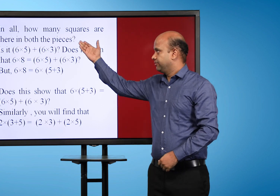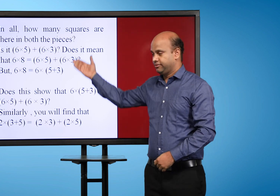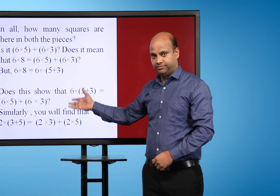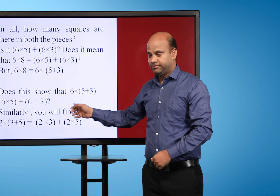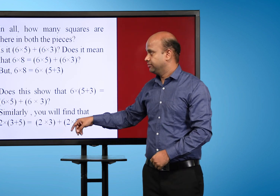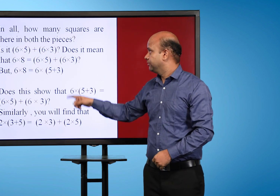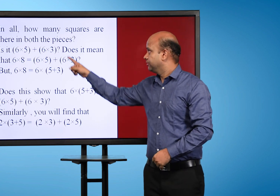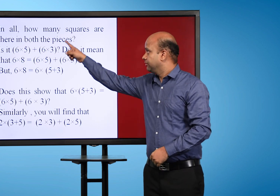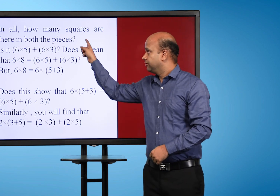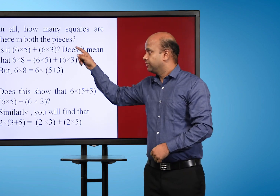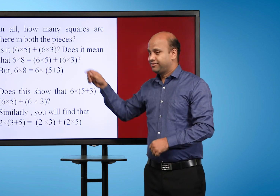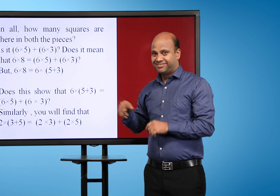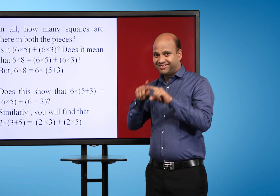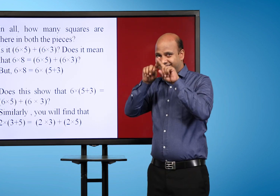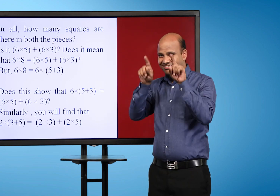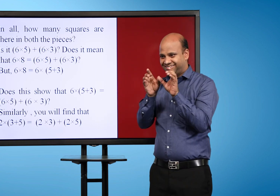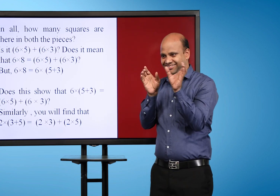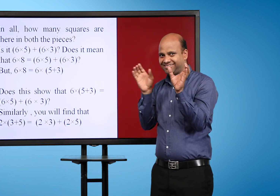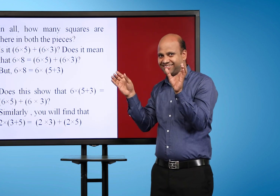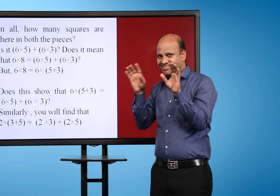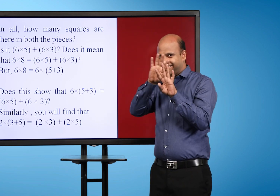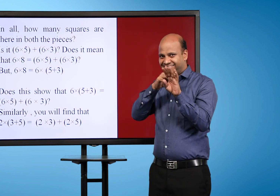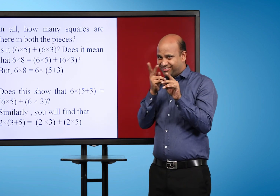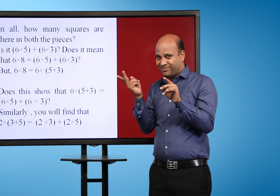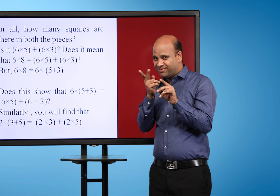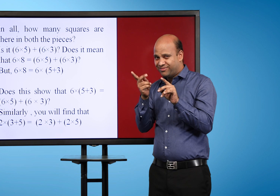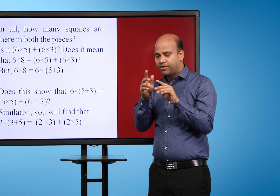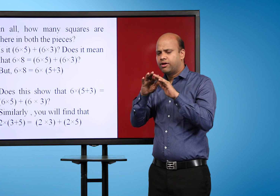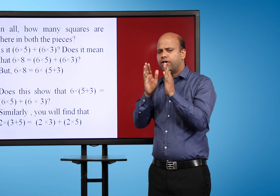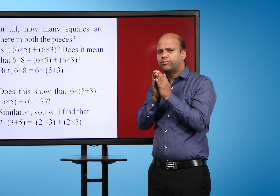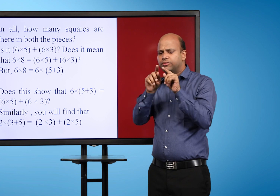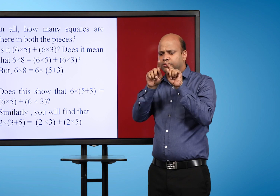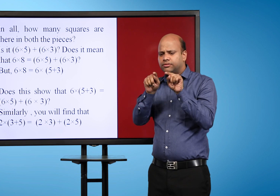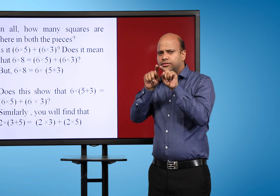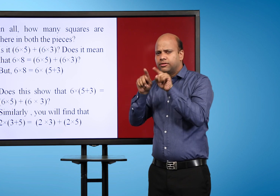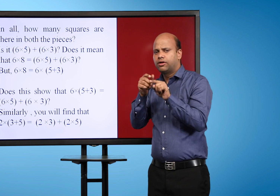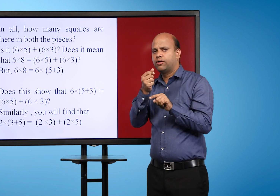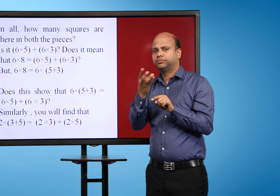In all, how many squares are there in both the pieces?